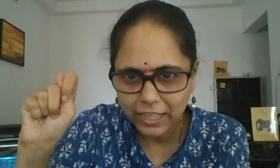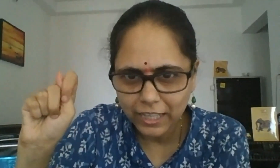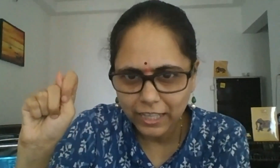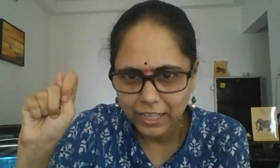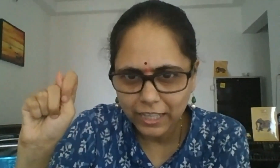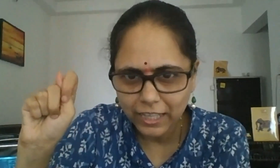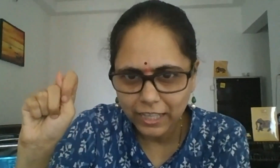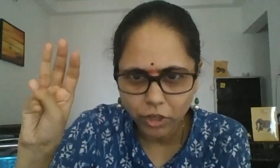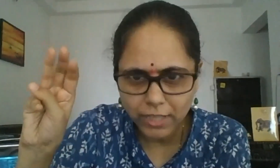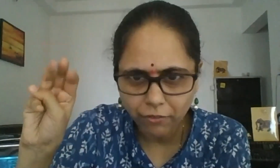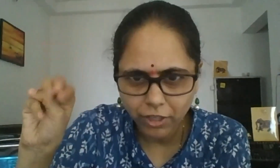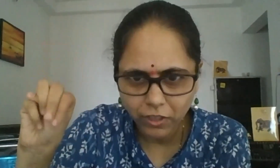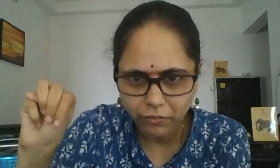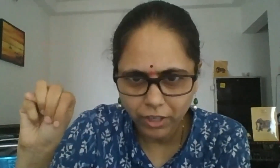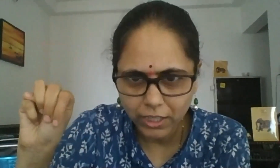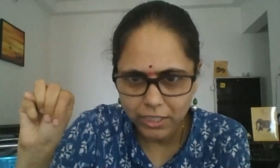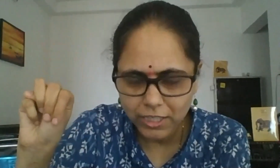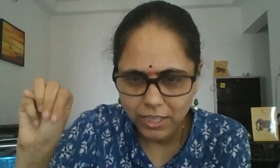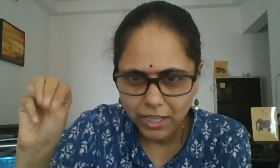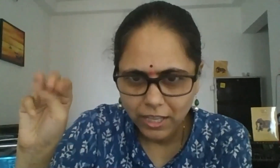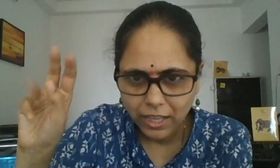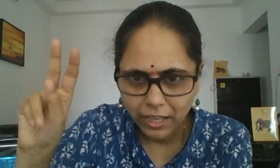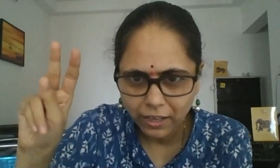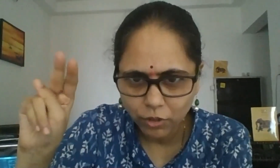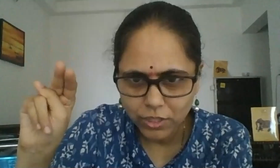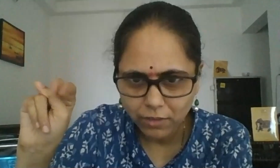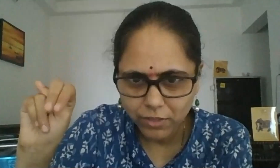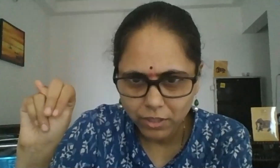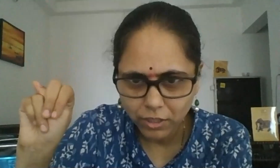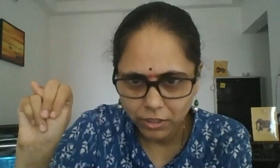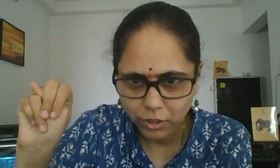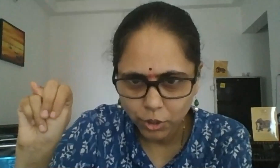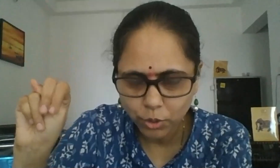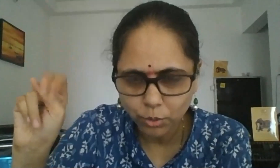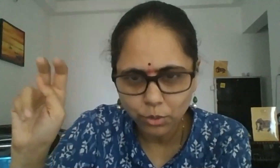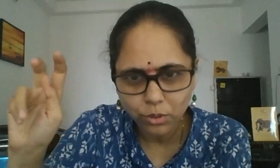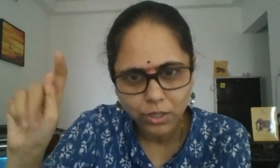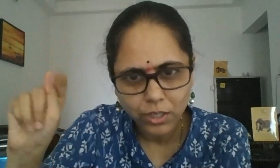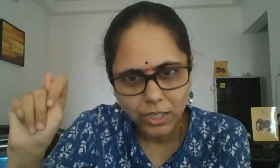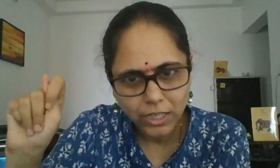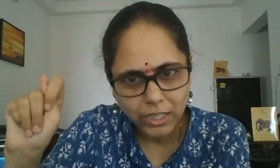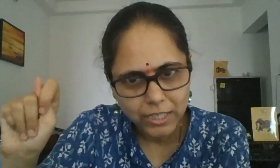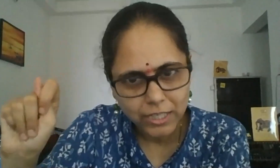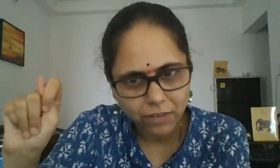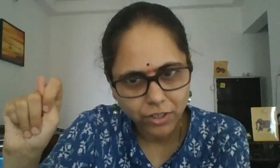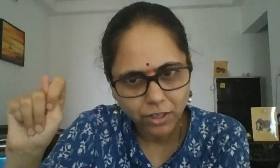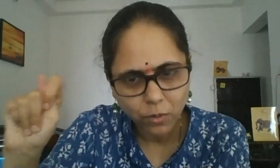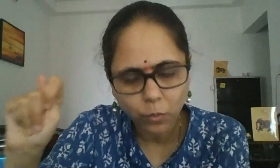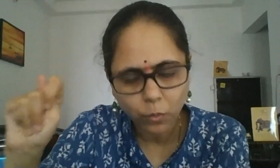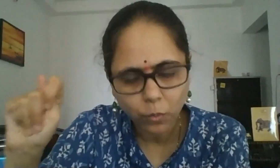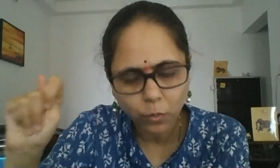T. So M was after 3 fingers, N was after 2, T is after 1.